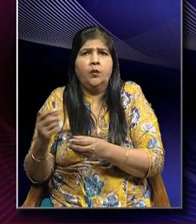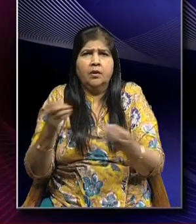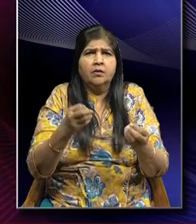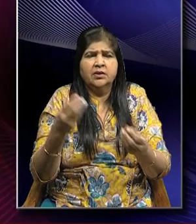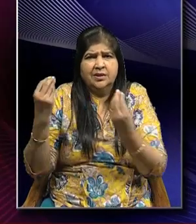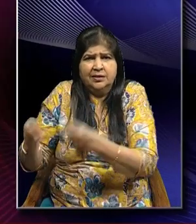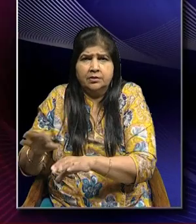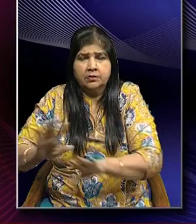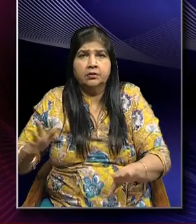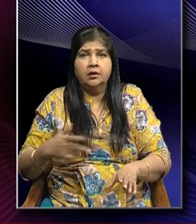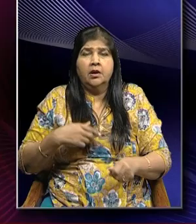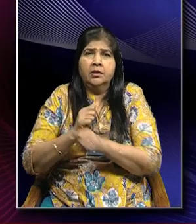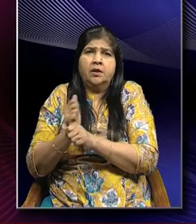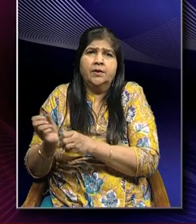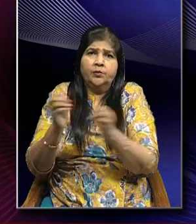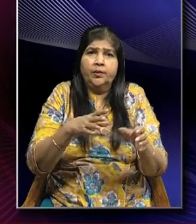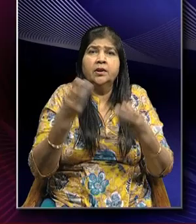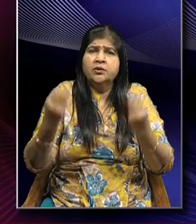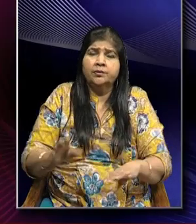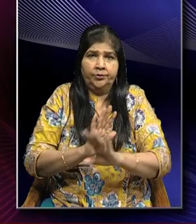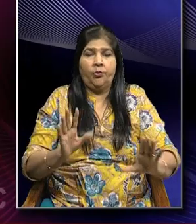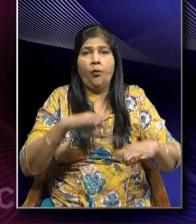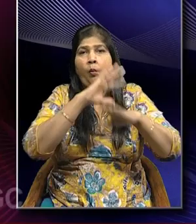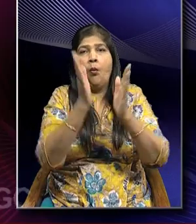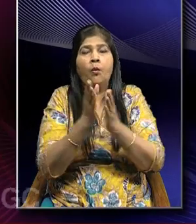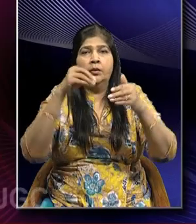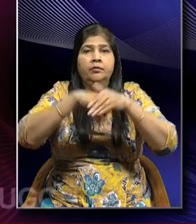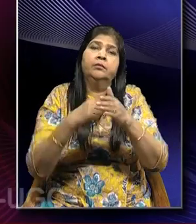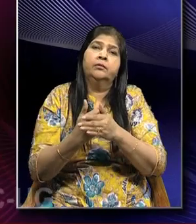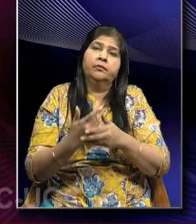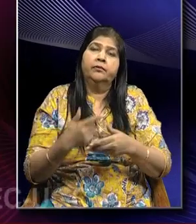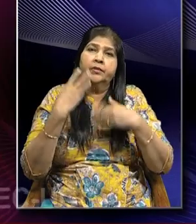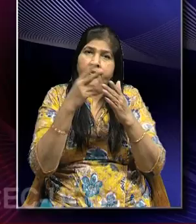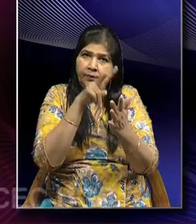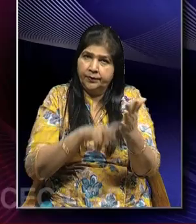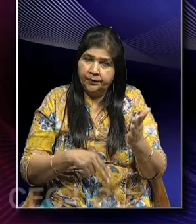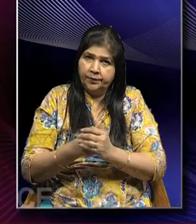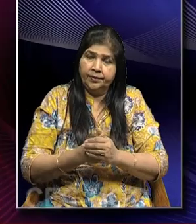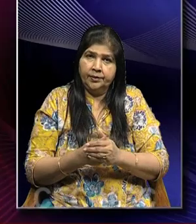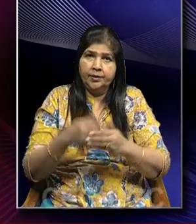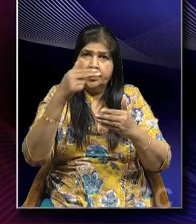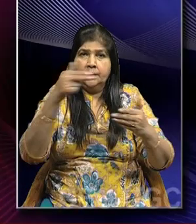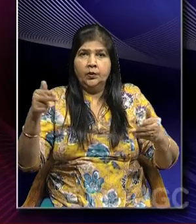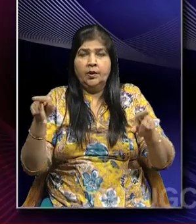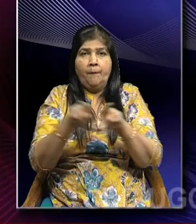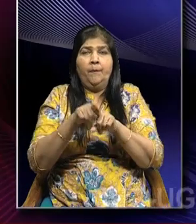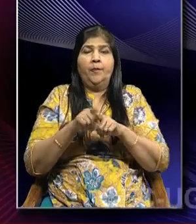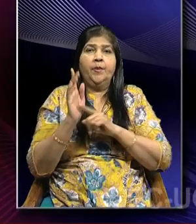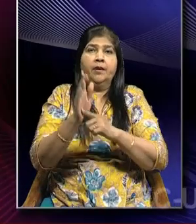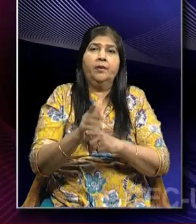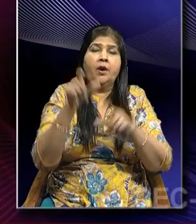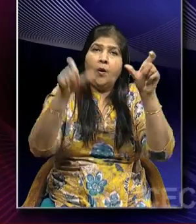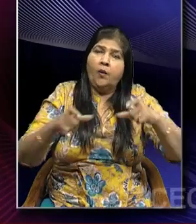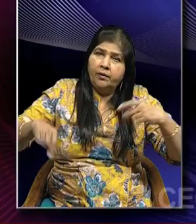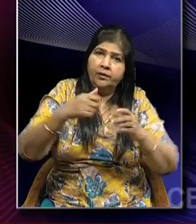coming in contact with you, you have to be you have to have your uniform behavior towards each and